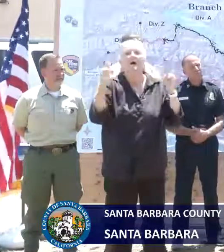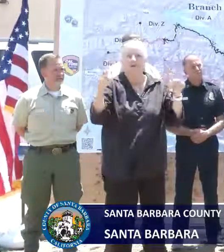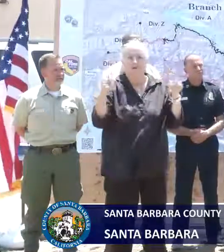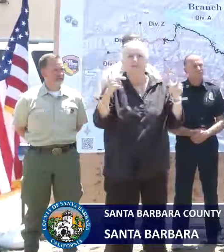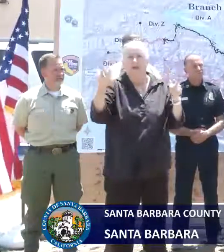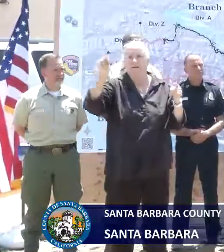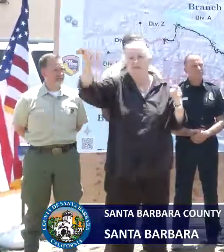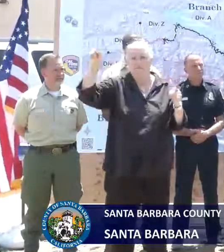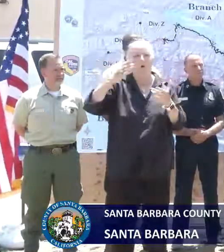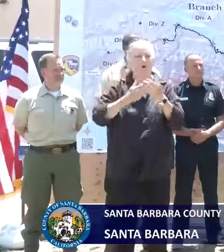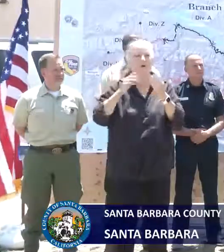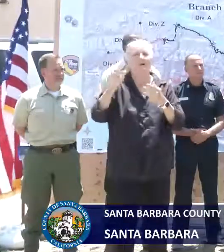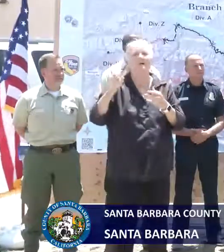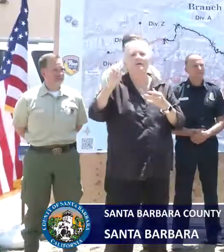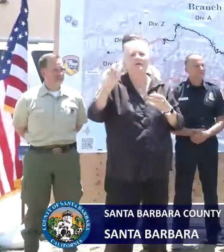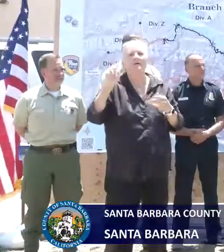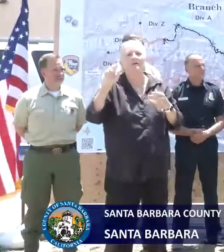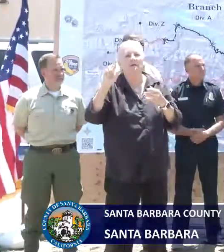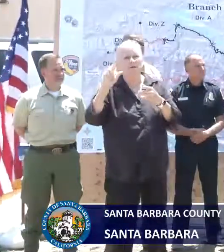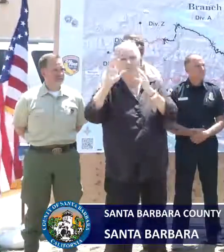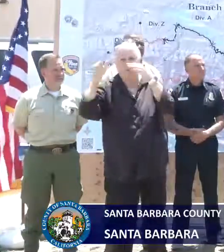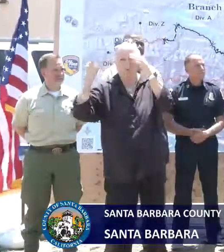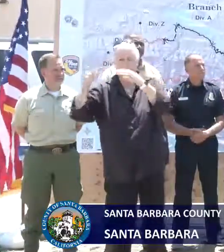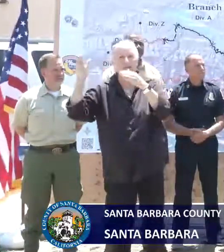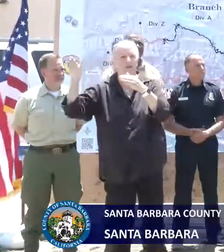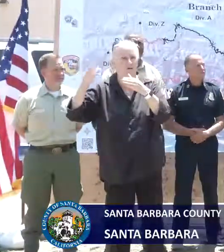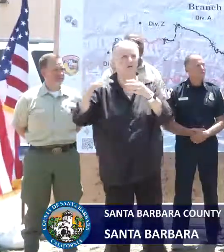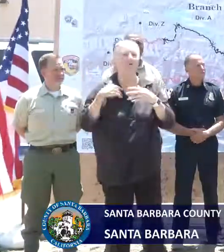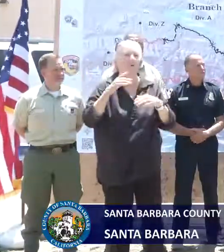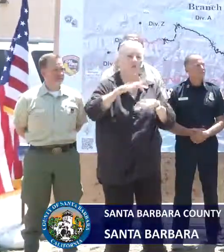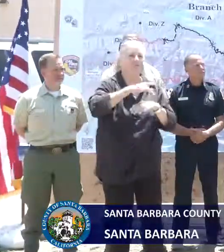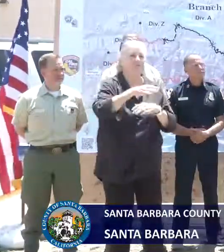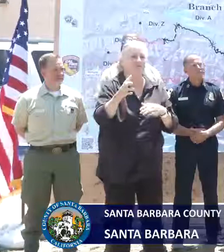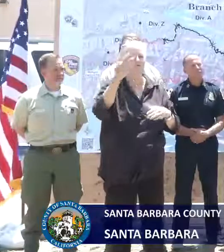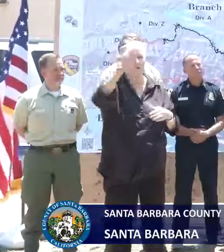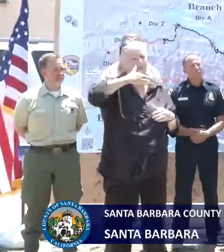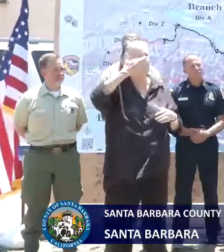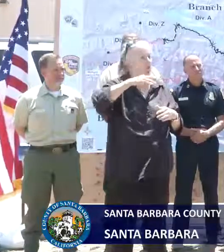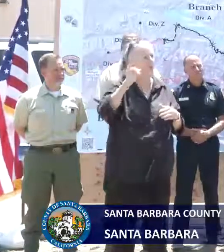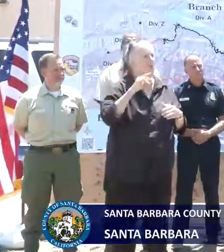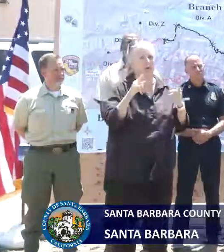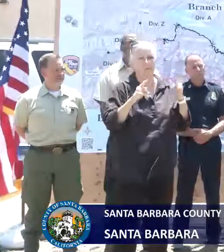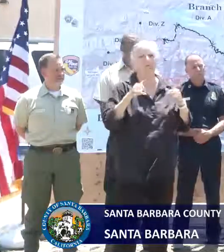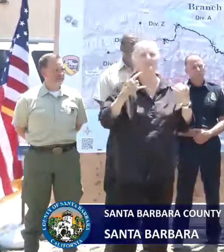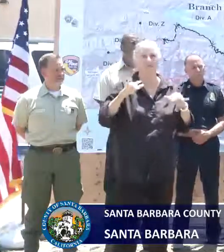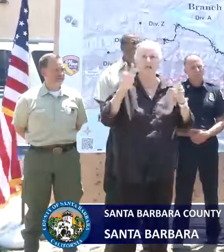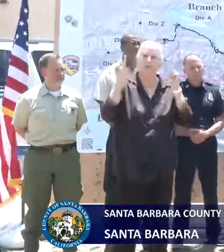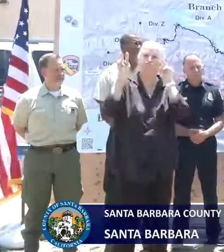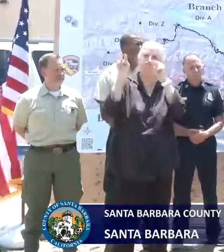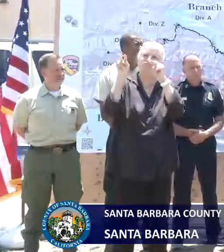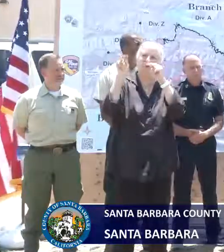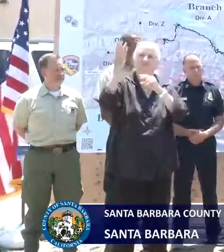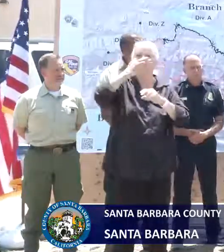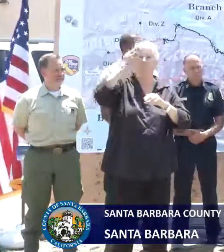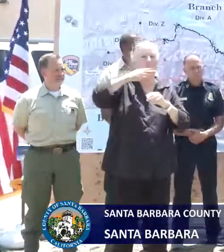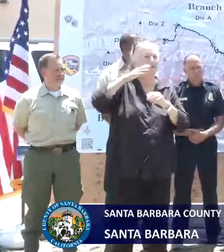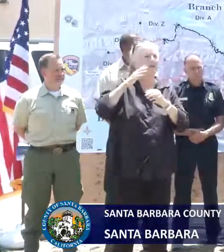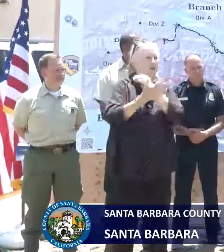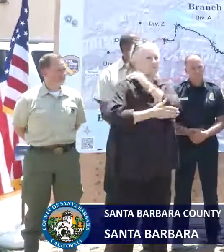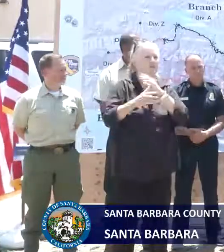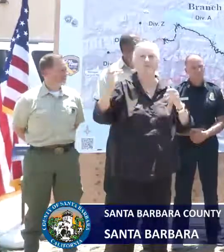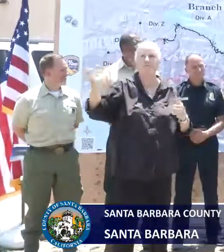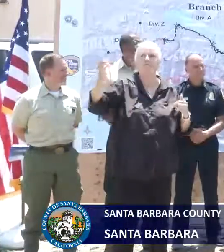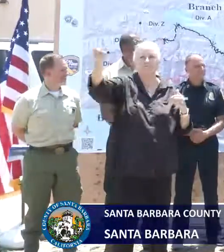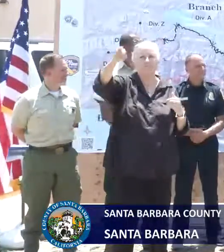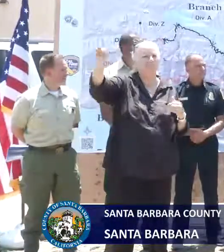that we're focusing on today. We do have a lot of resources on the front country here, though. A lot of people are still out looking at the front, but that's going to